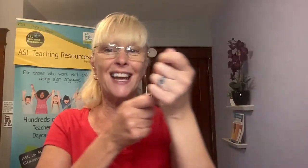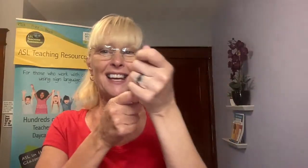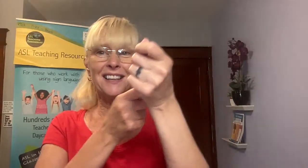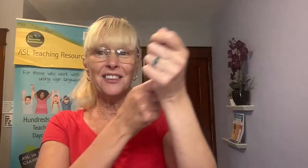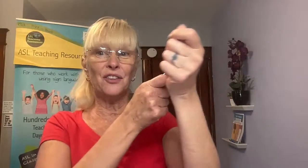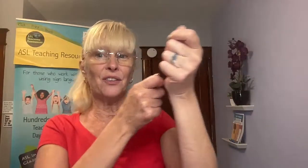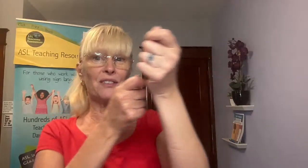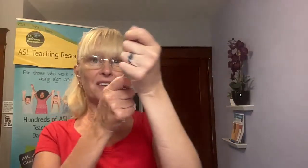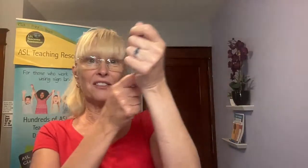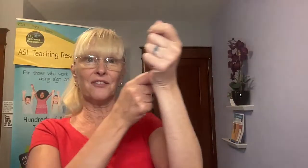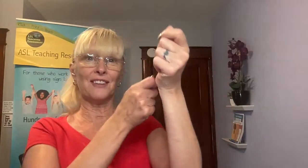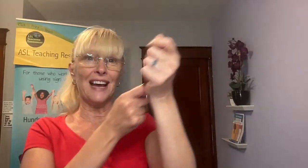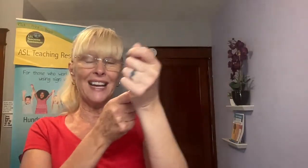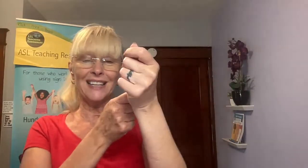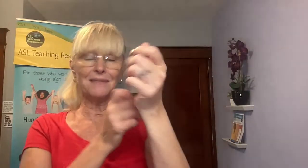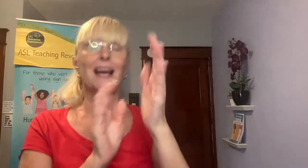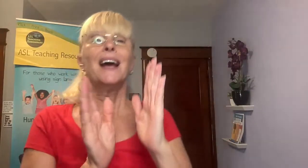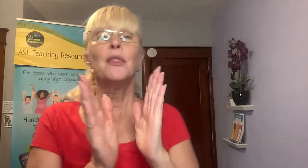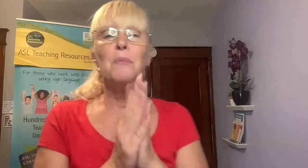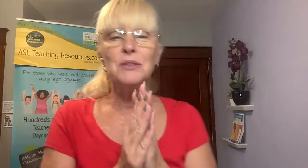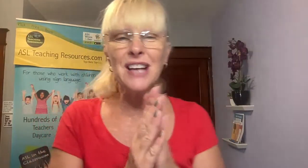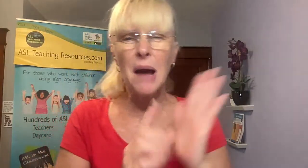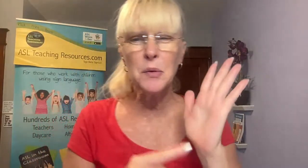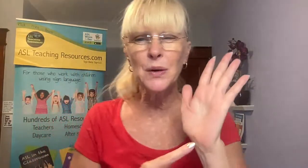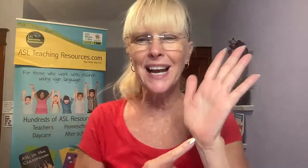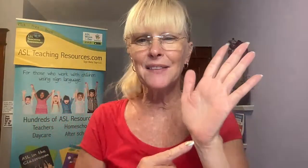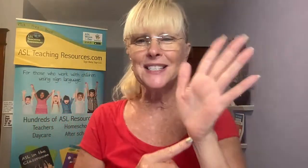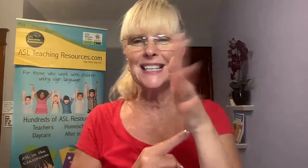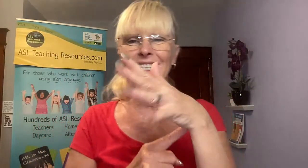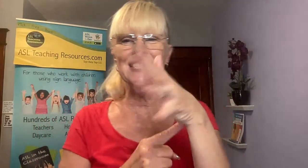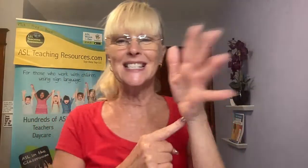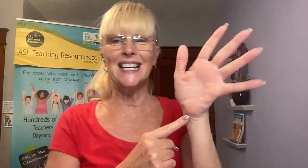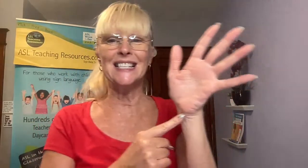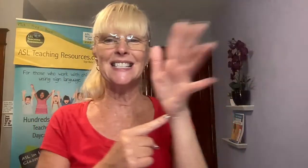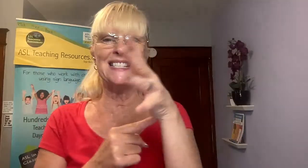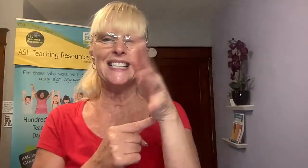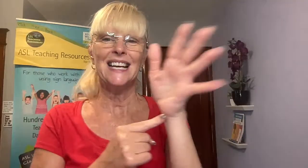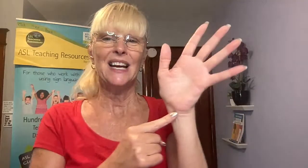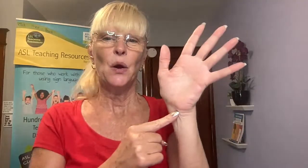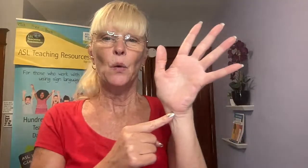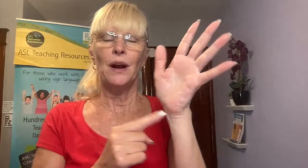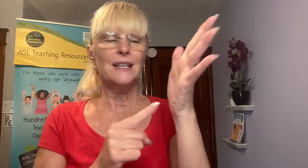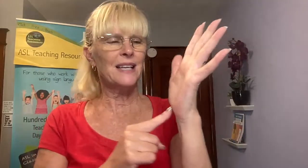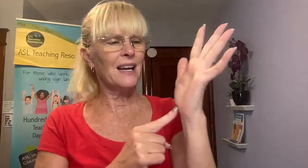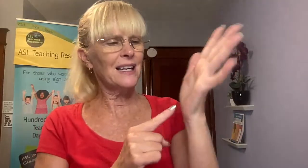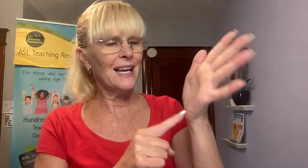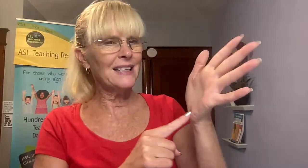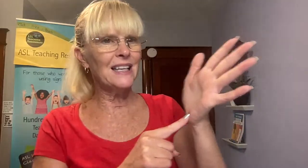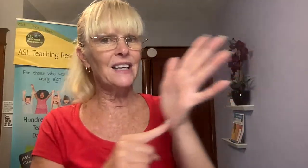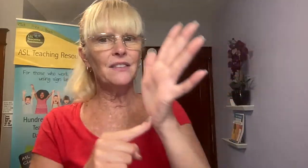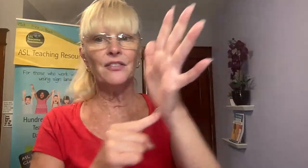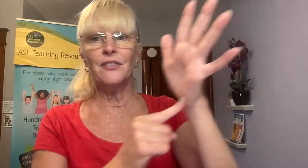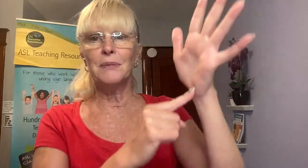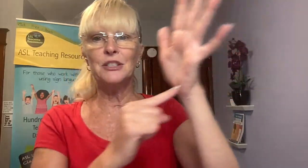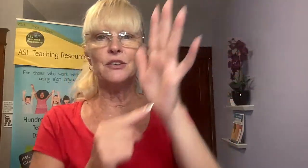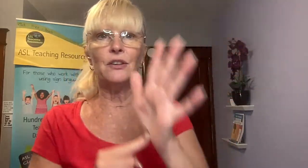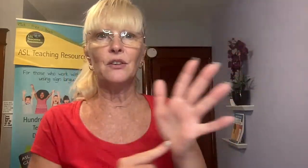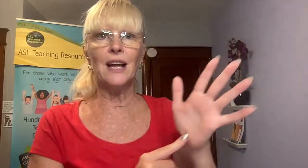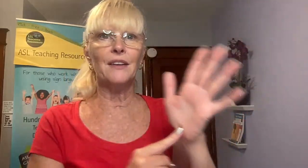it and you fly it. The most common one I've seen is this, where it's kind of like leaf, but you're like